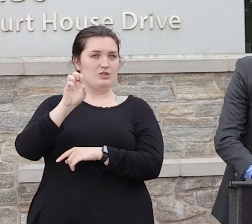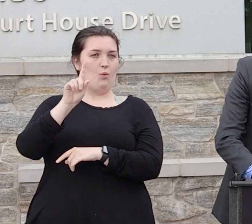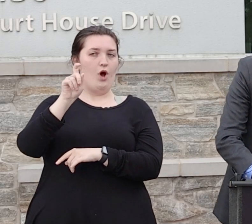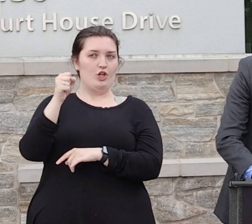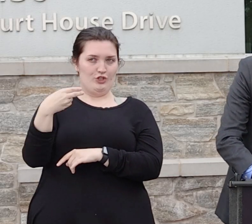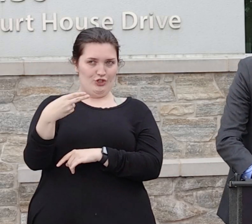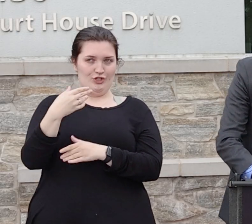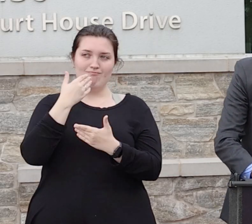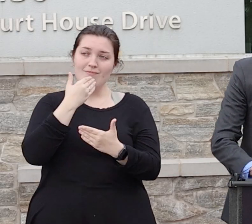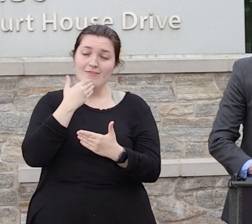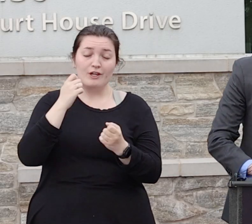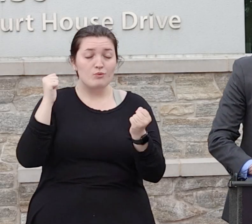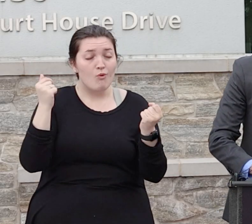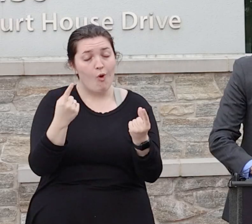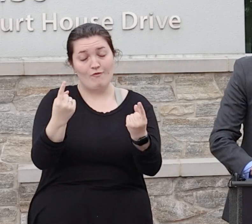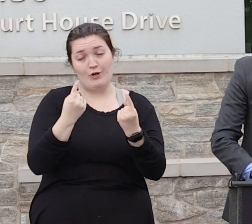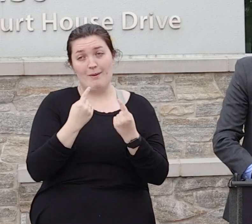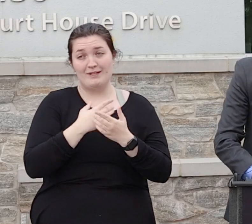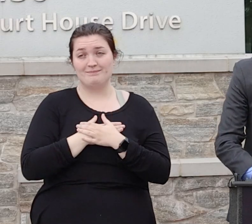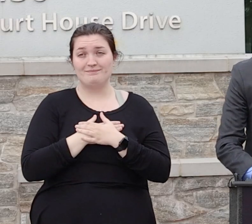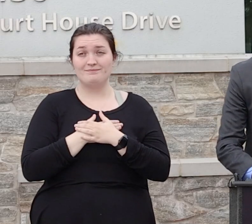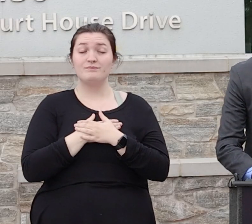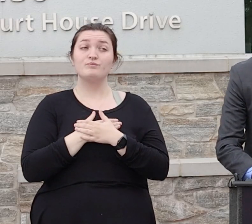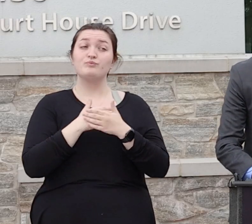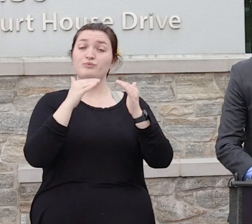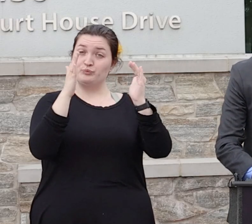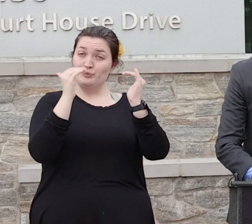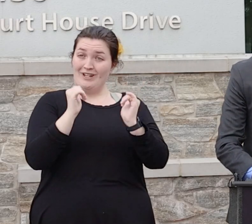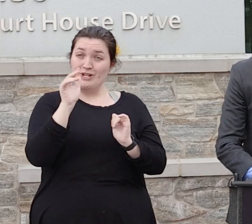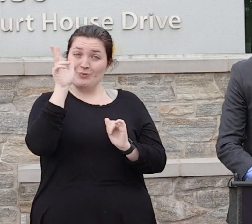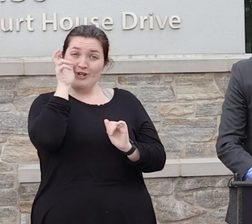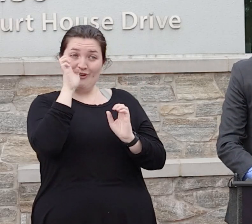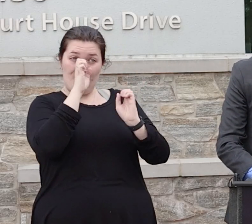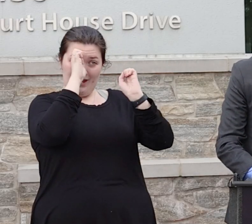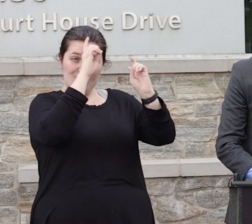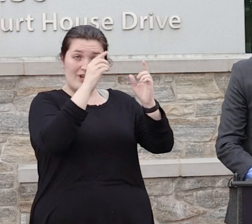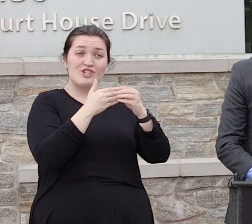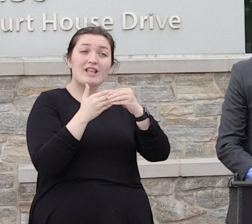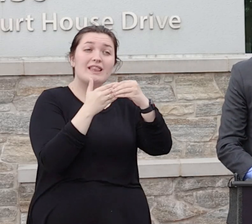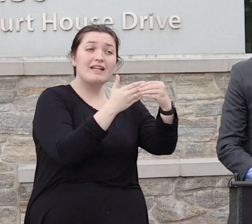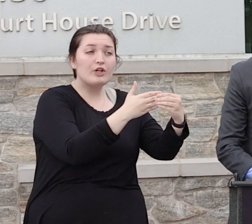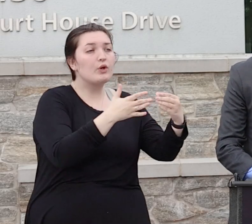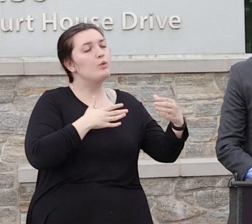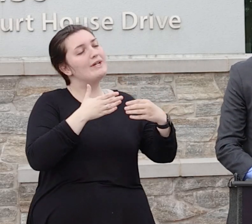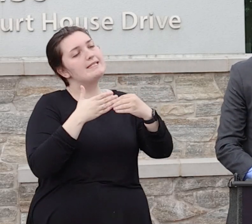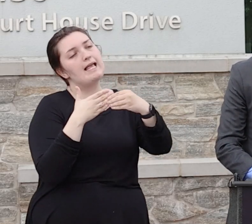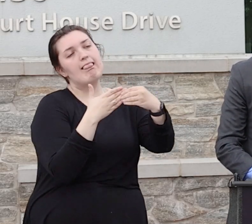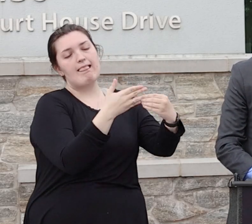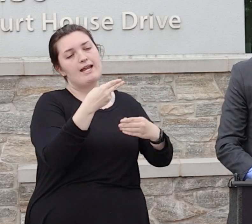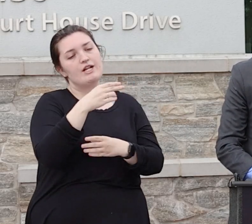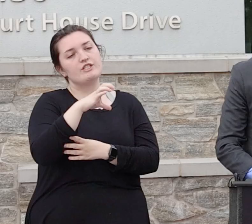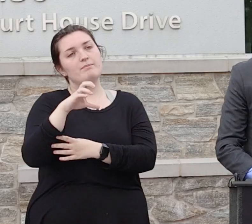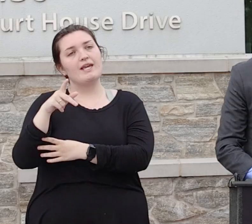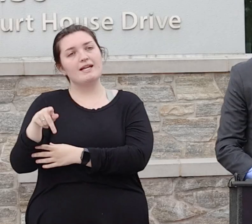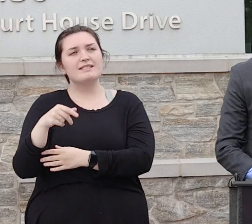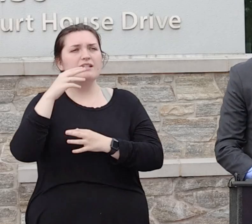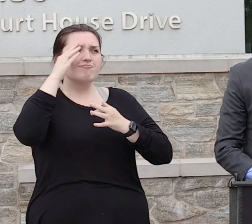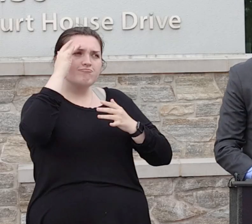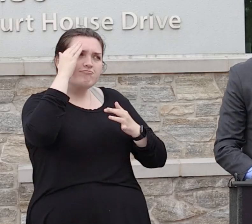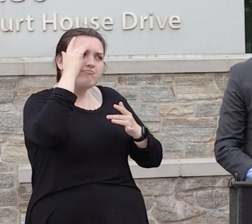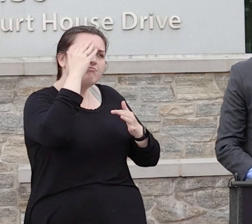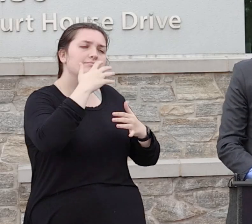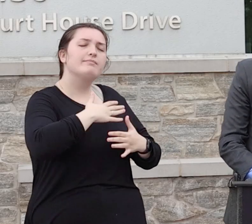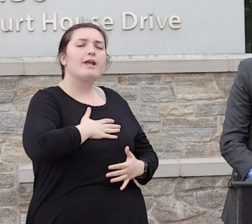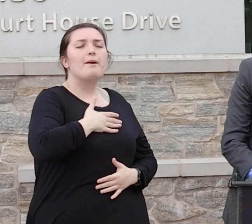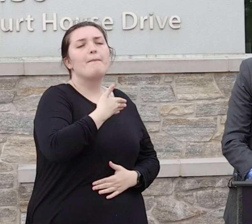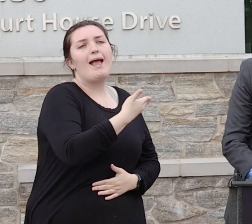Thank you all for being here. Next, we'll hear from an education leader who has led HCPSS with thoughtfulness, compassion, and a deep sense of